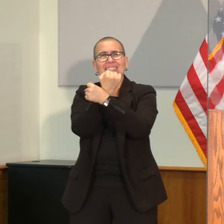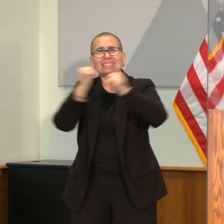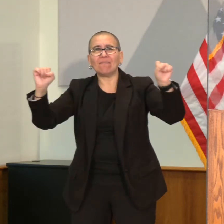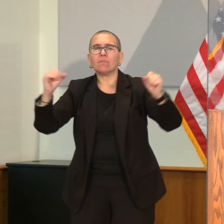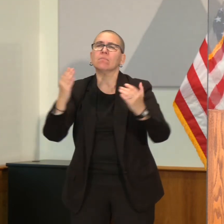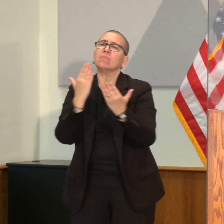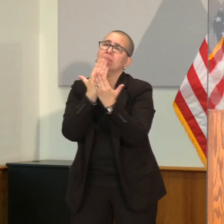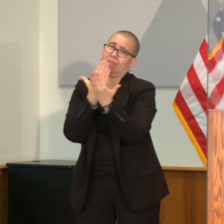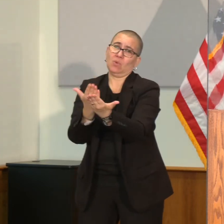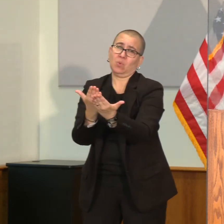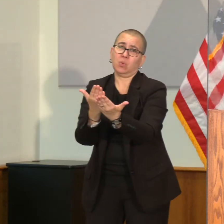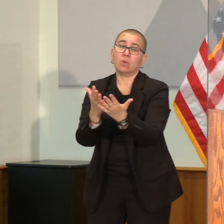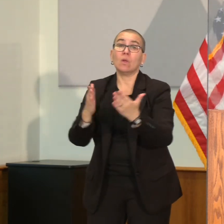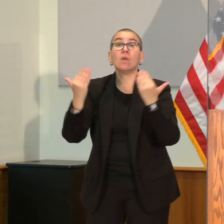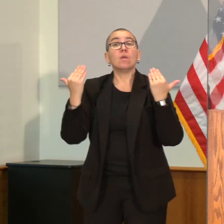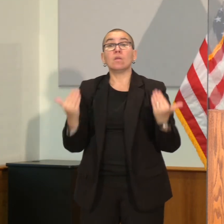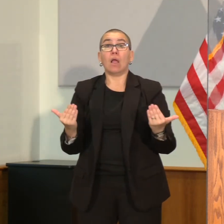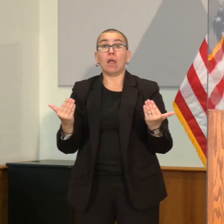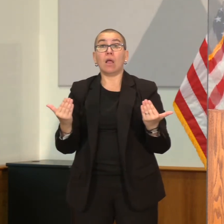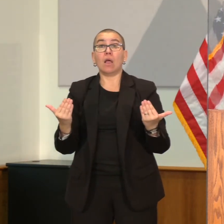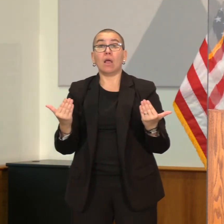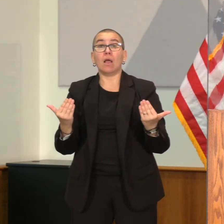the podium back to Governor.